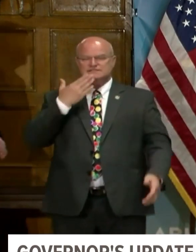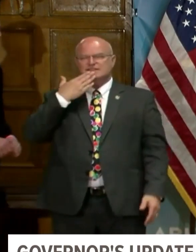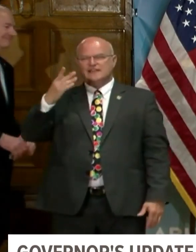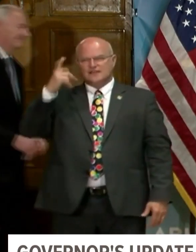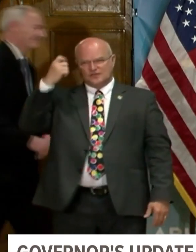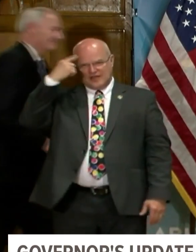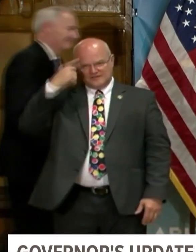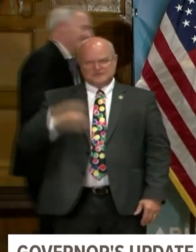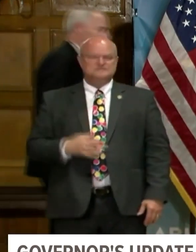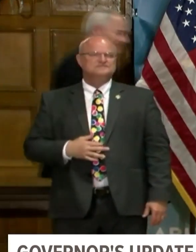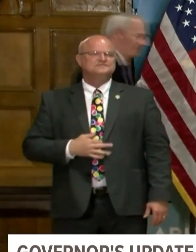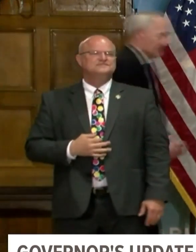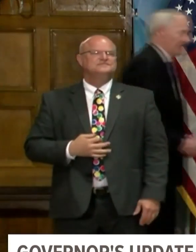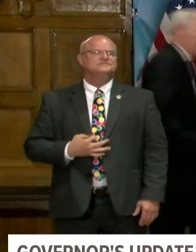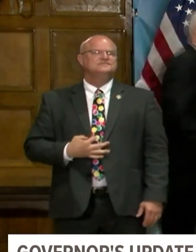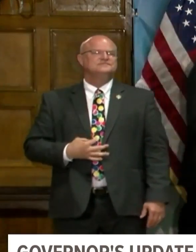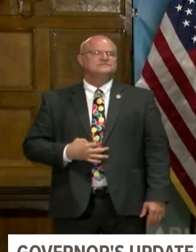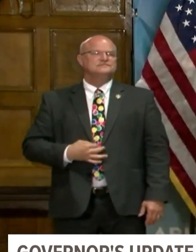Governor.